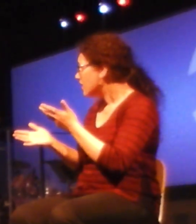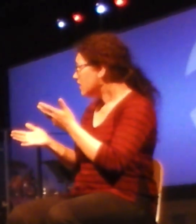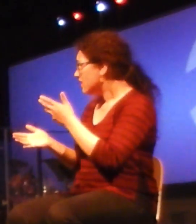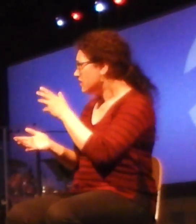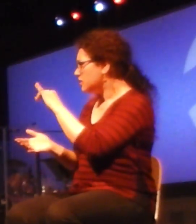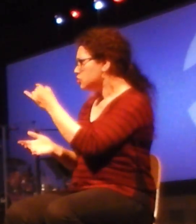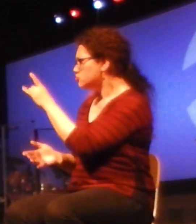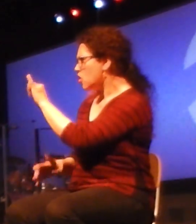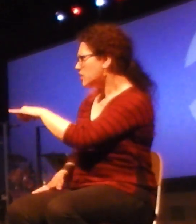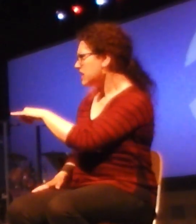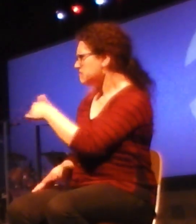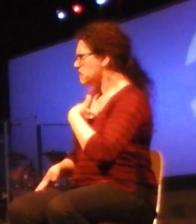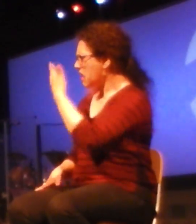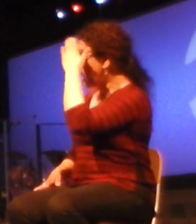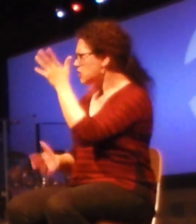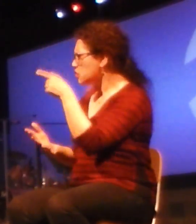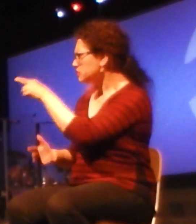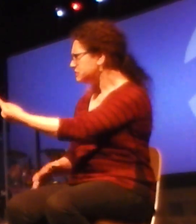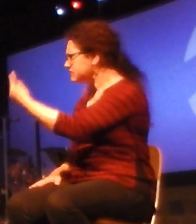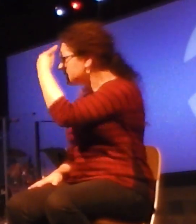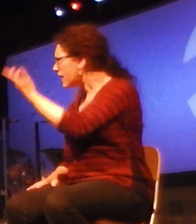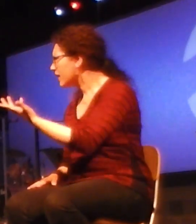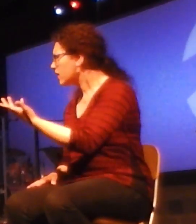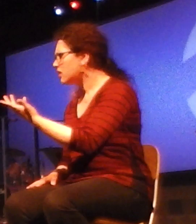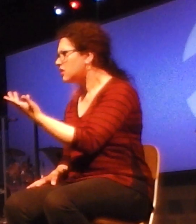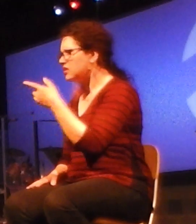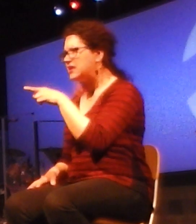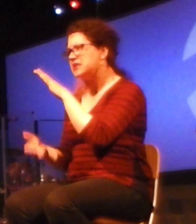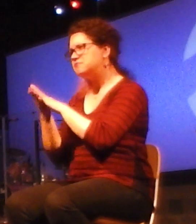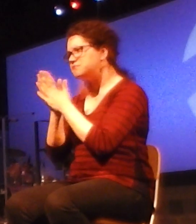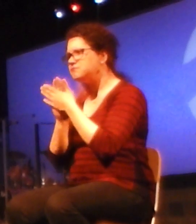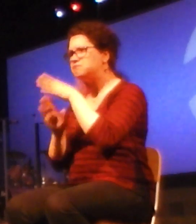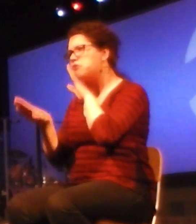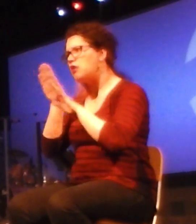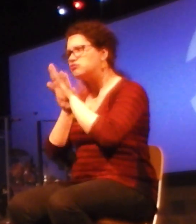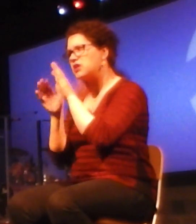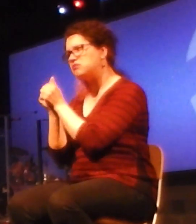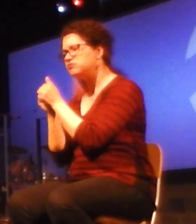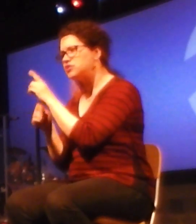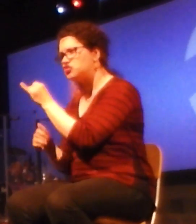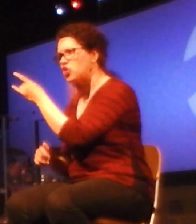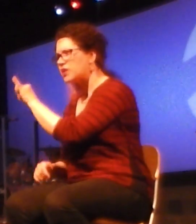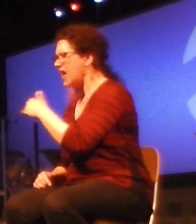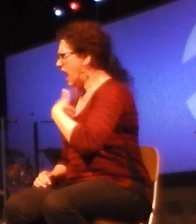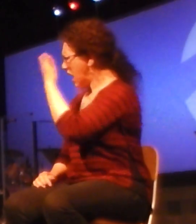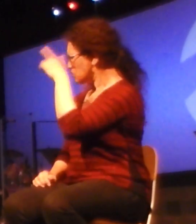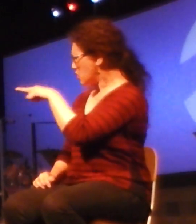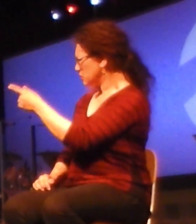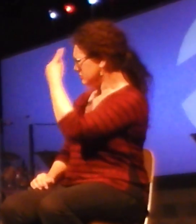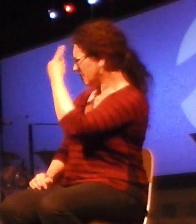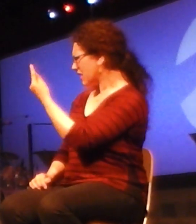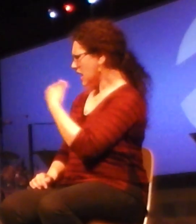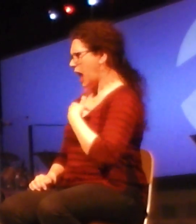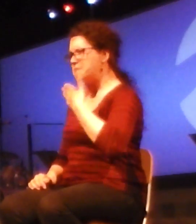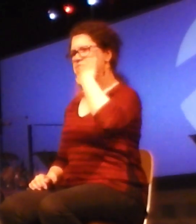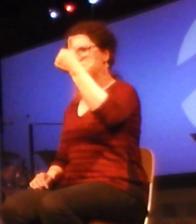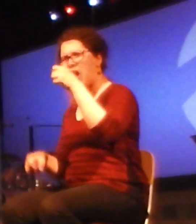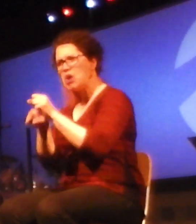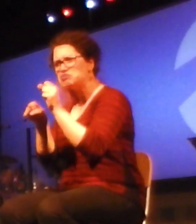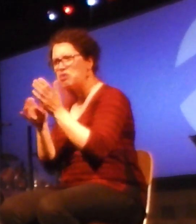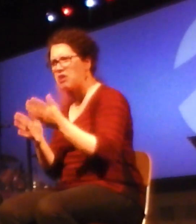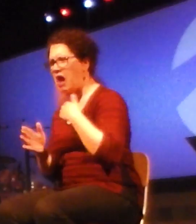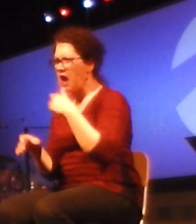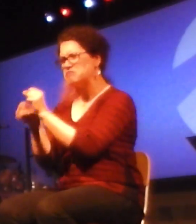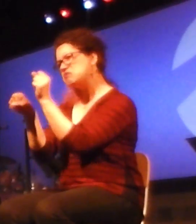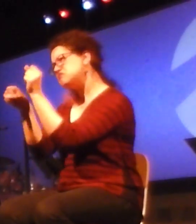Jody's thinking. And so he starts getting really frustrated with Jody. Like, I don't know what she's thinking. I'm one of the best workers there. I've done so well.